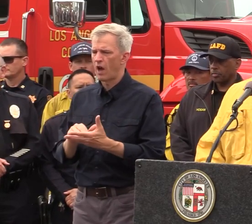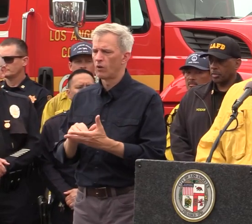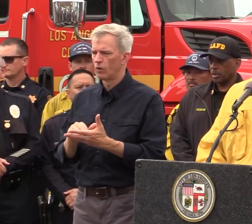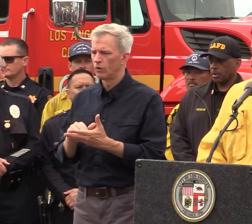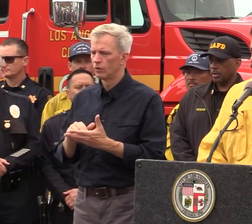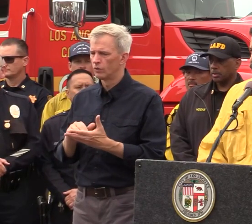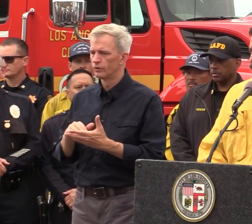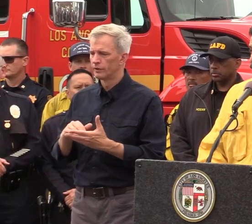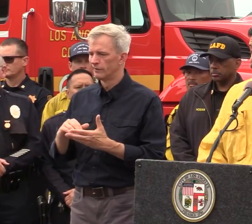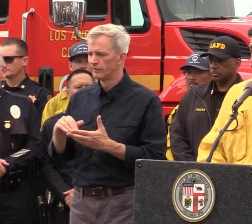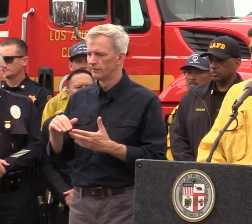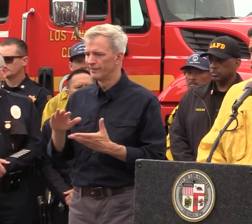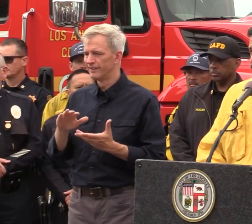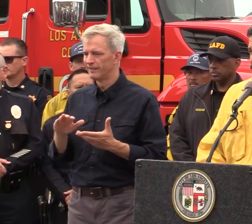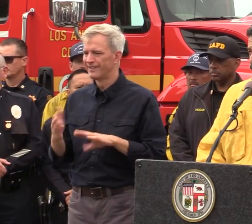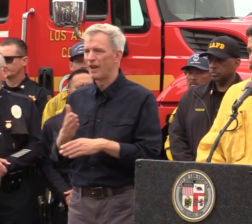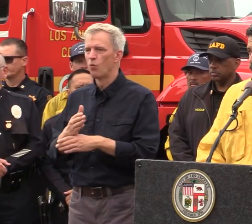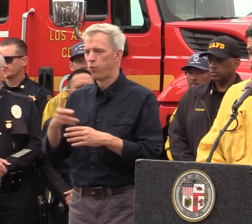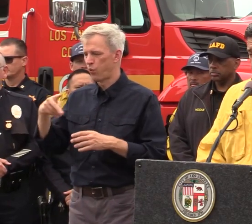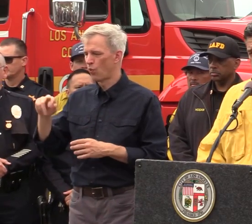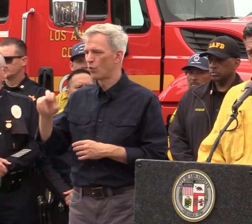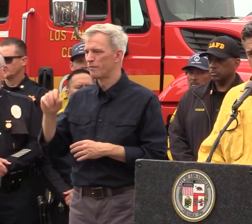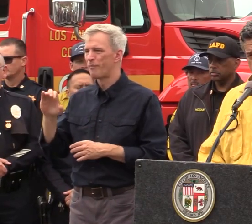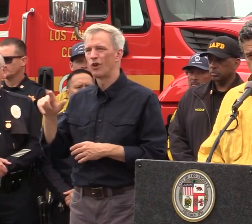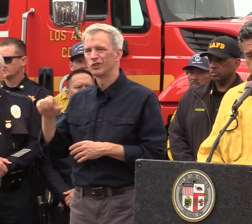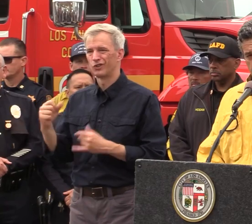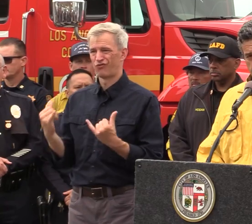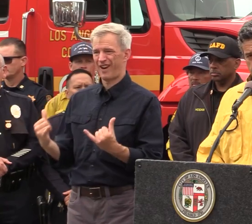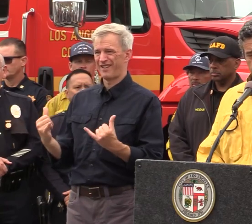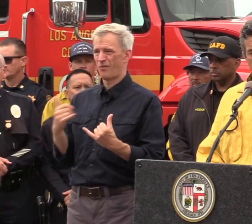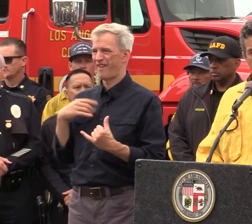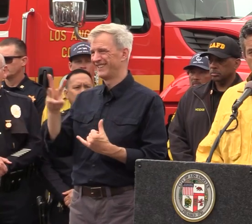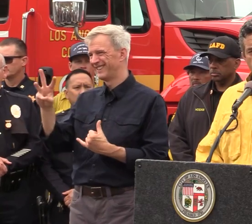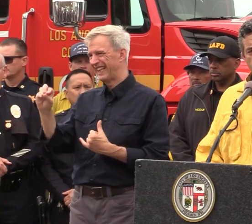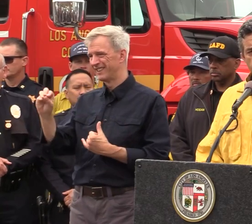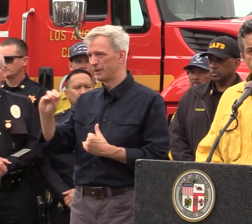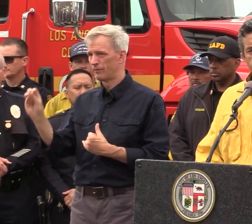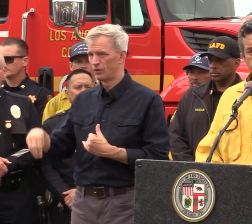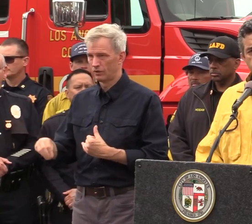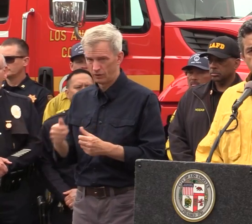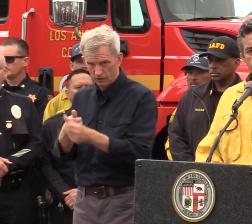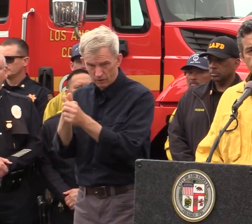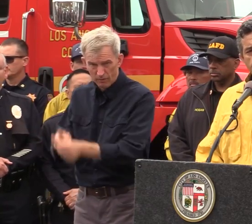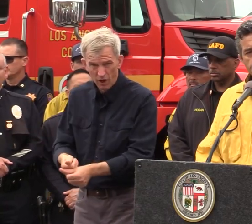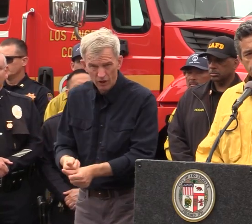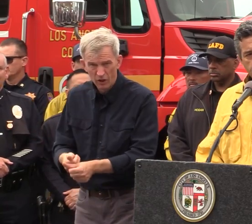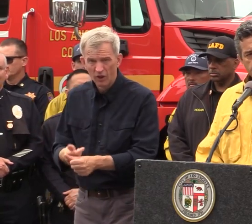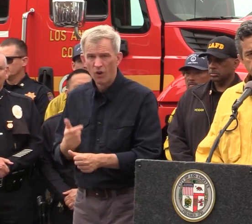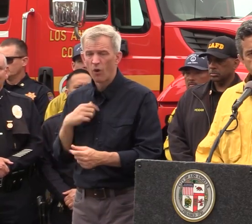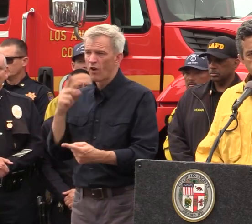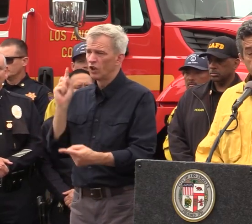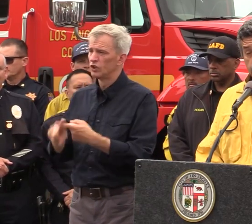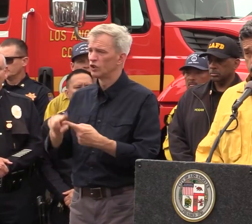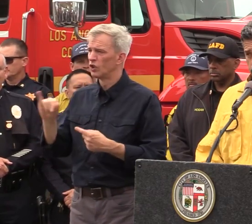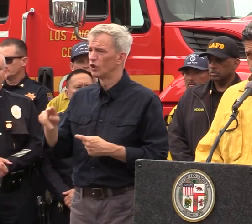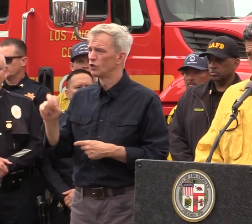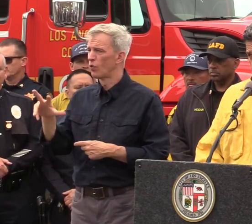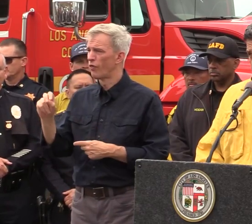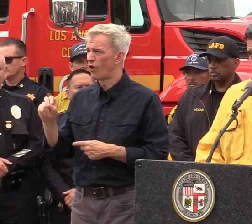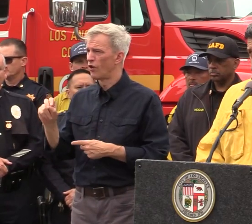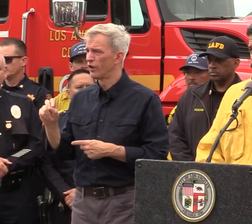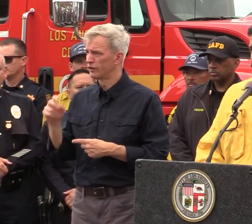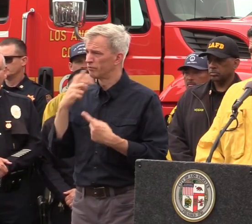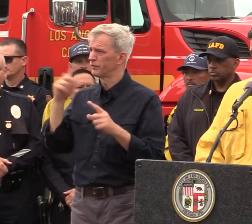in the city of Los Angeles. As I speak today, we're at 60% compliance, and we have until June 30th to reach